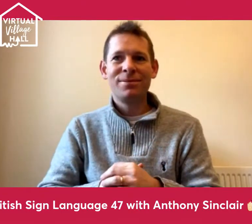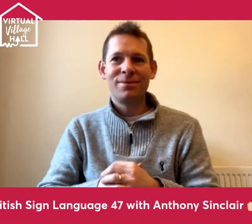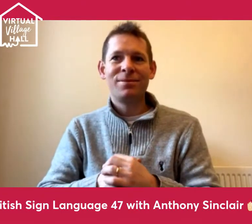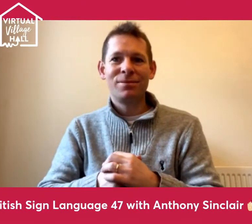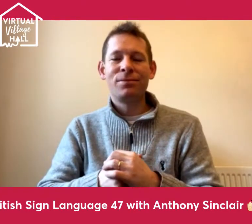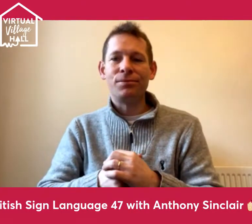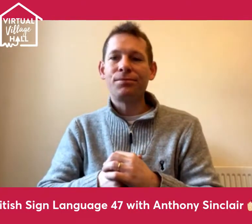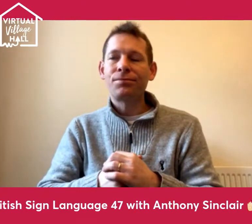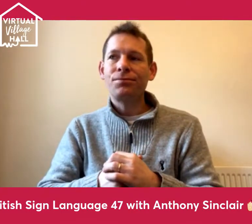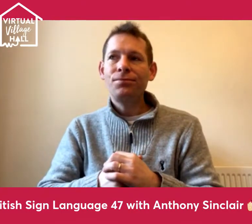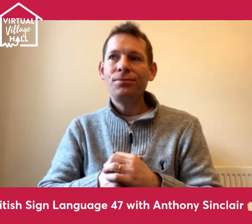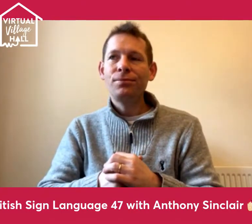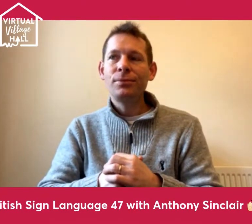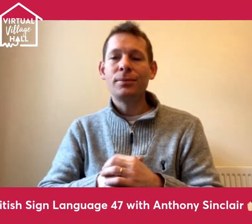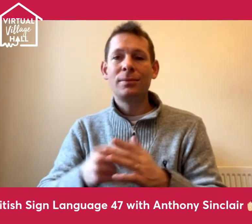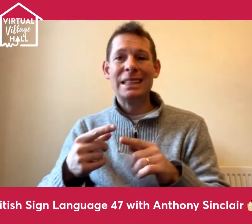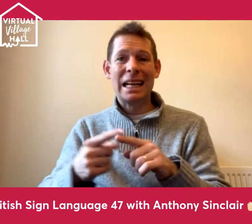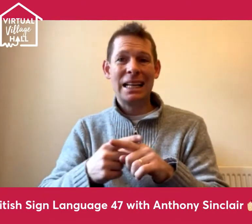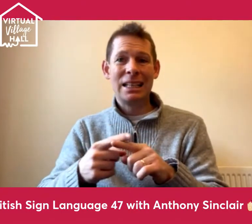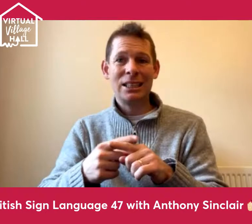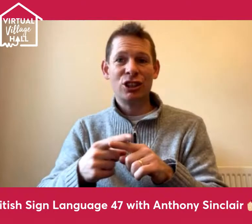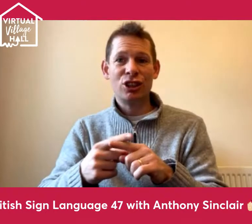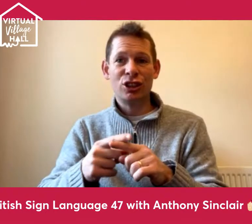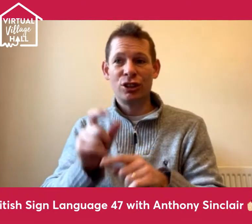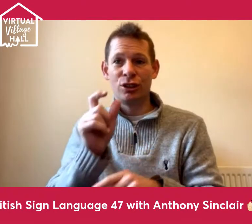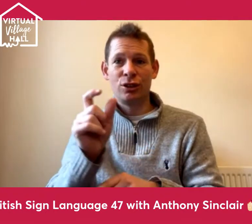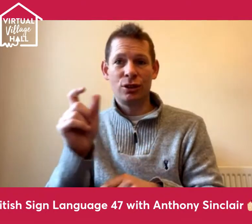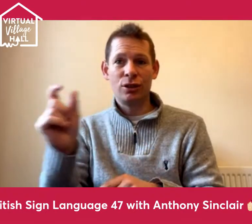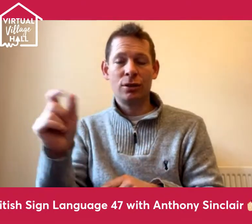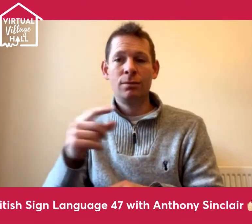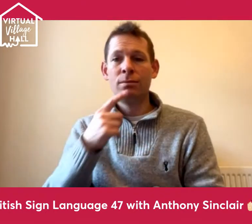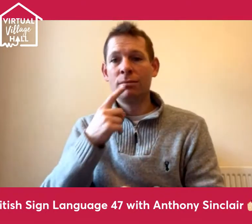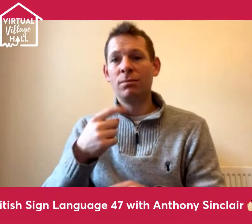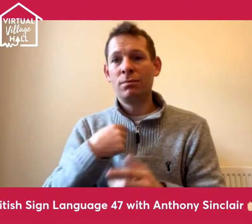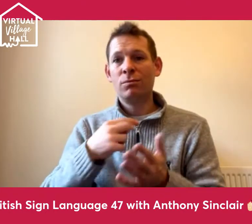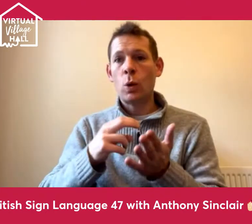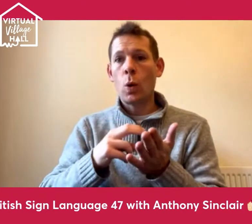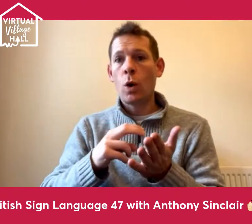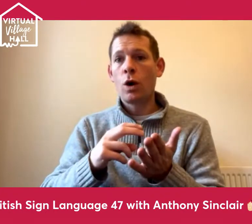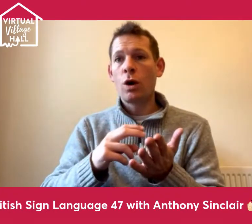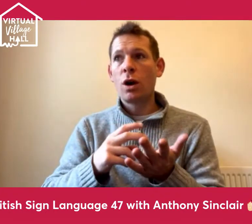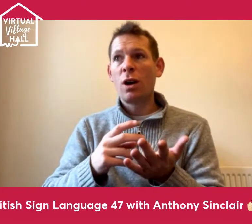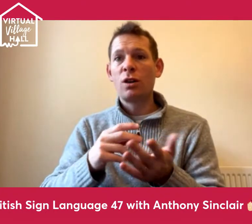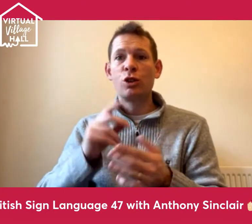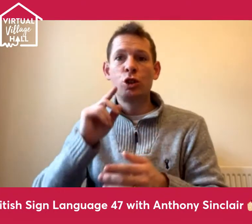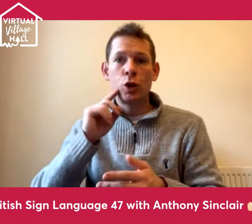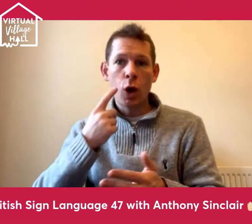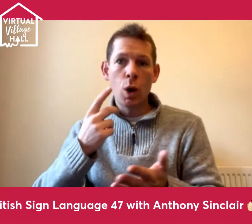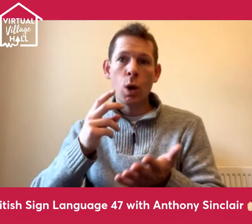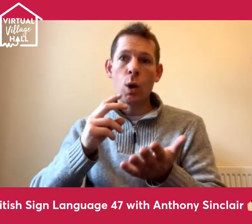the verb on the lips, and it is a good question. Because the English words you would say, for